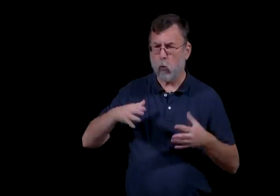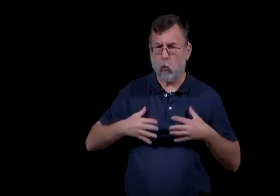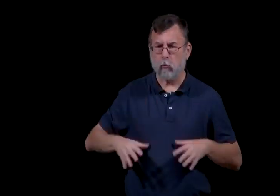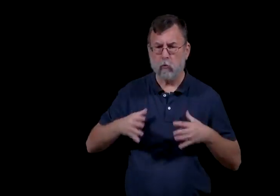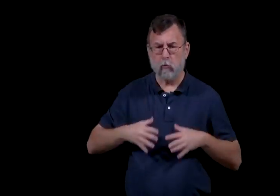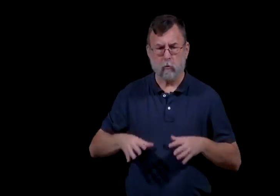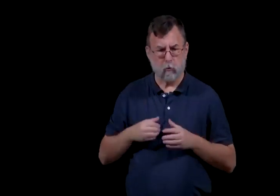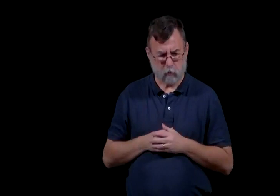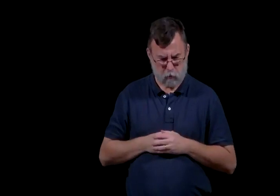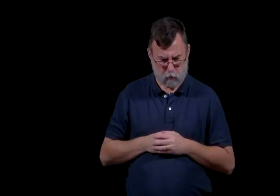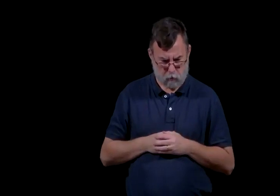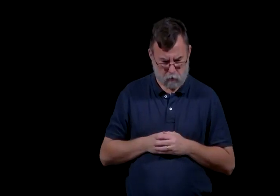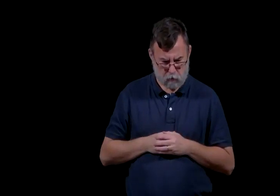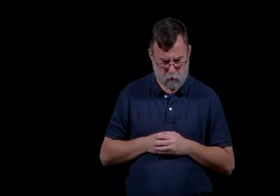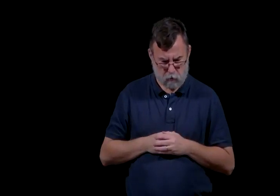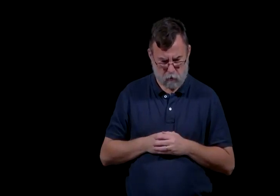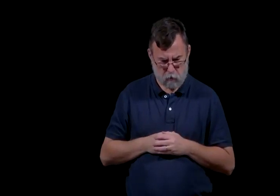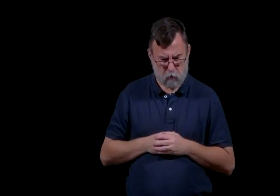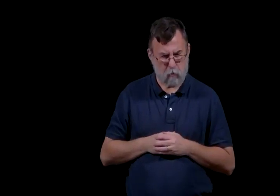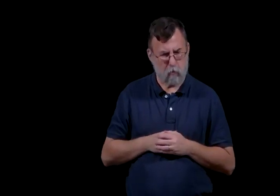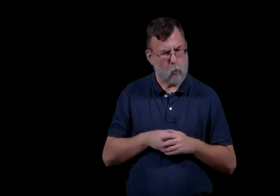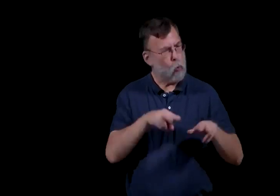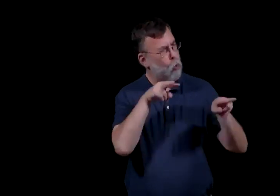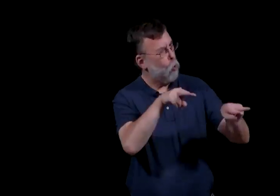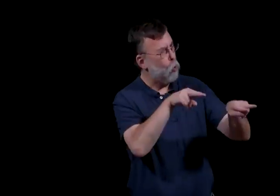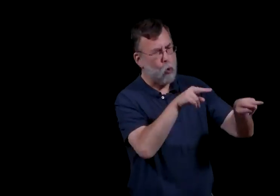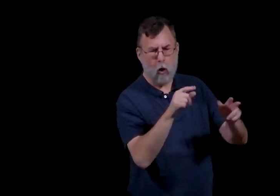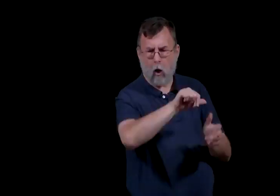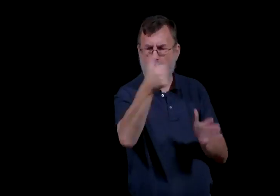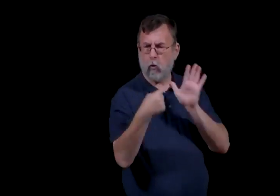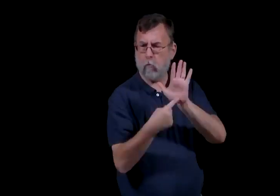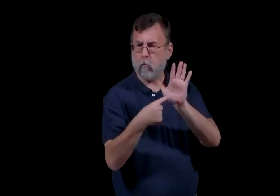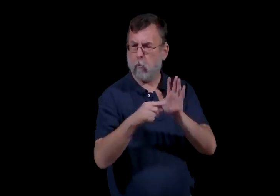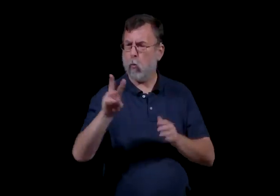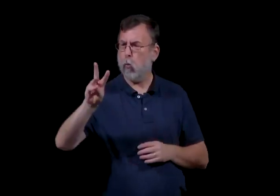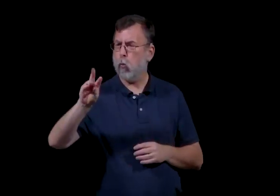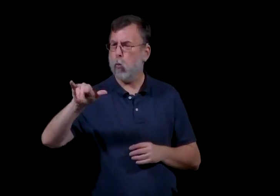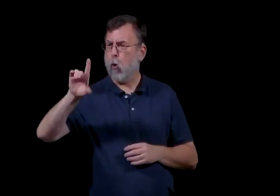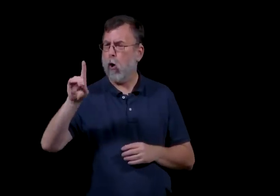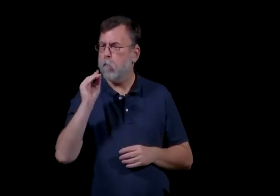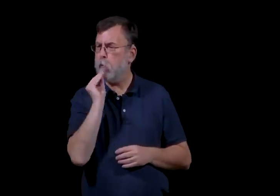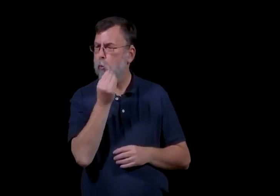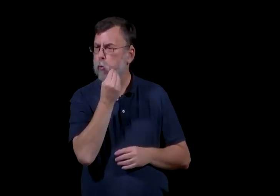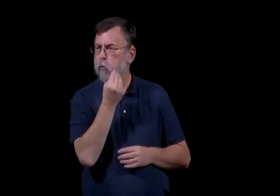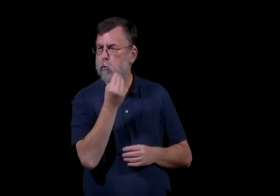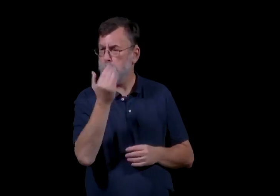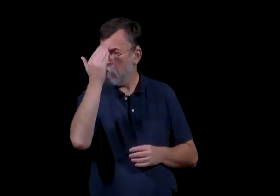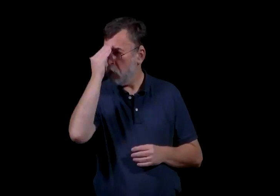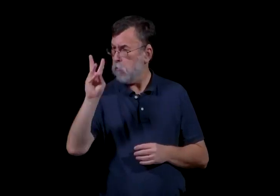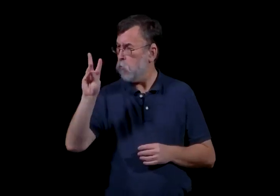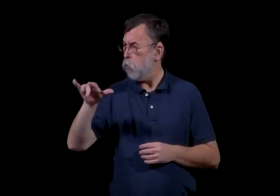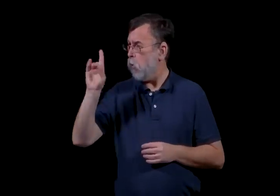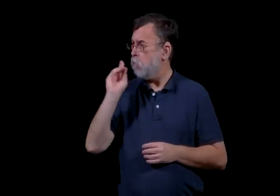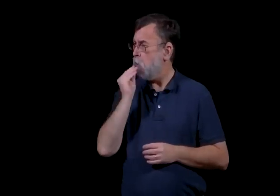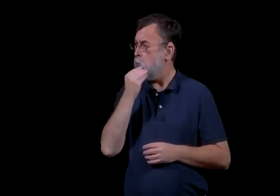So why do you worry about your clothes? Look at the wild flowers.